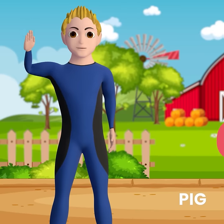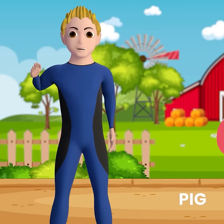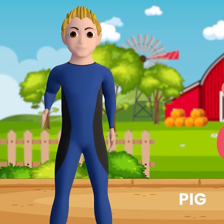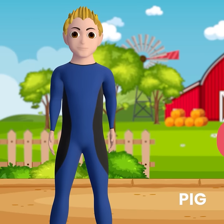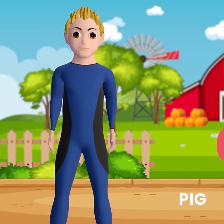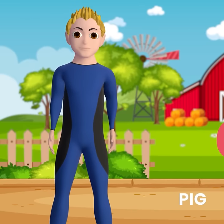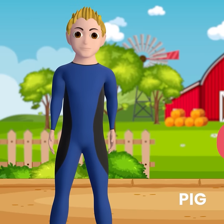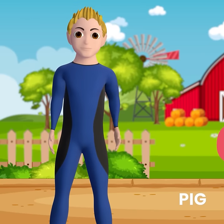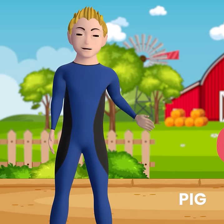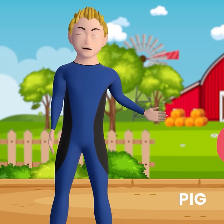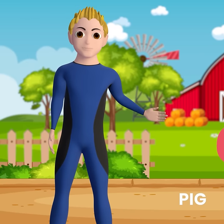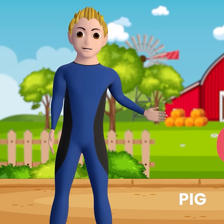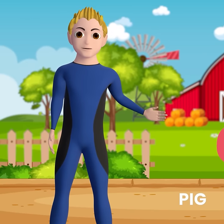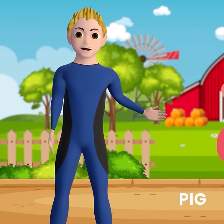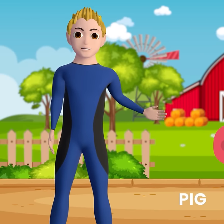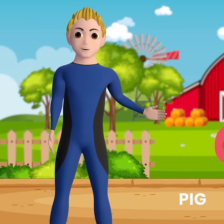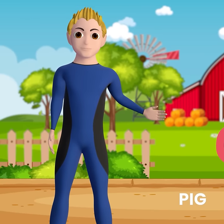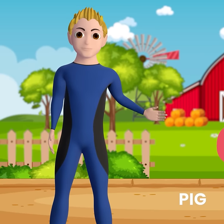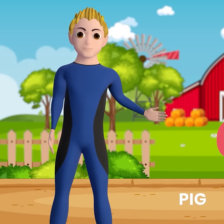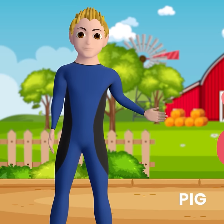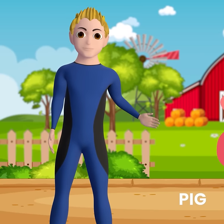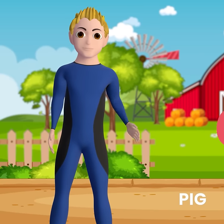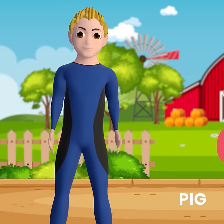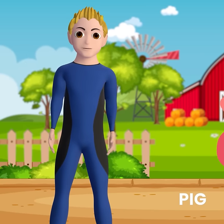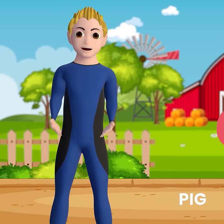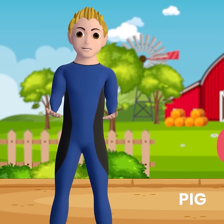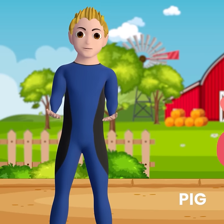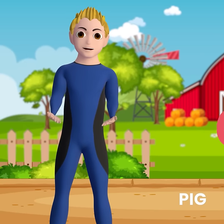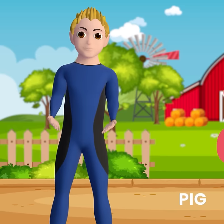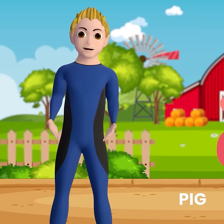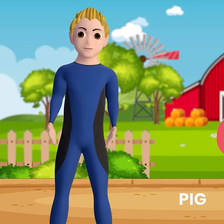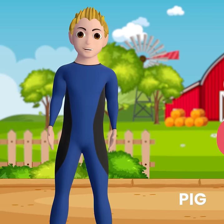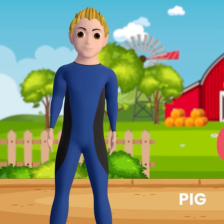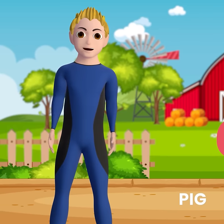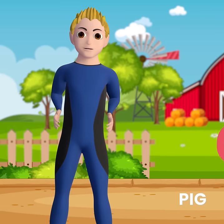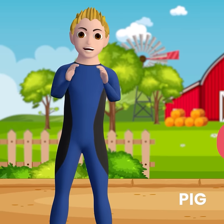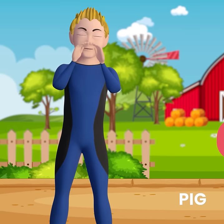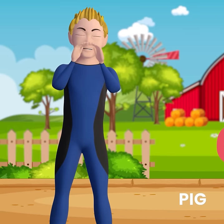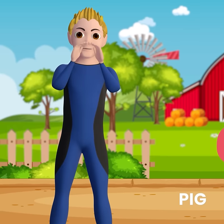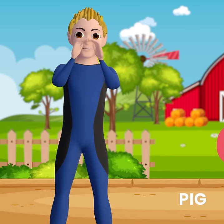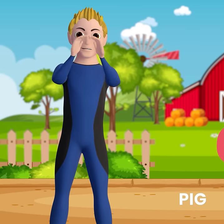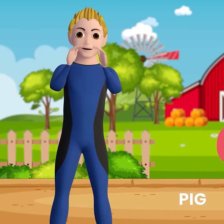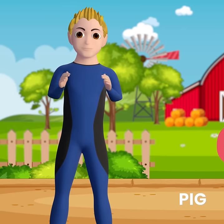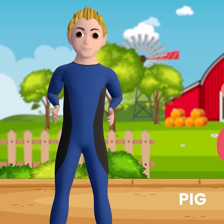Outstanding. What does the pig say? That's correct. Oink, oink.